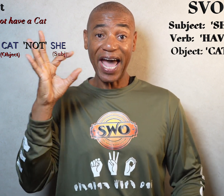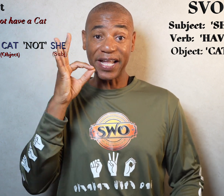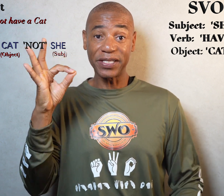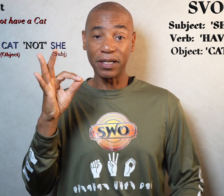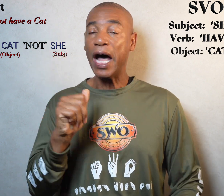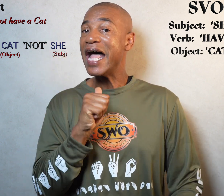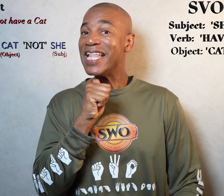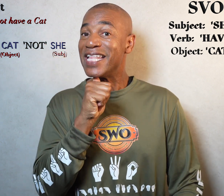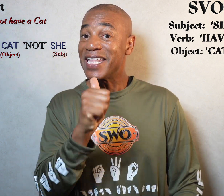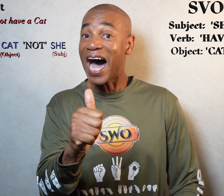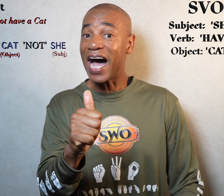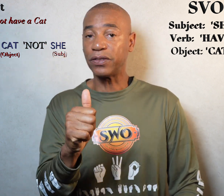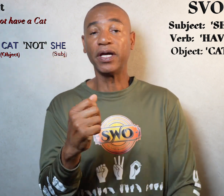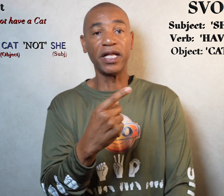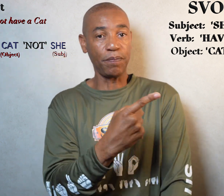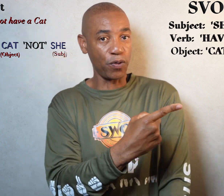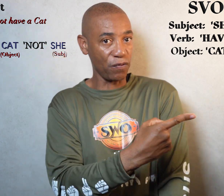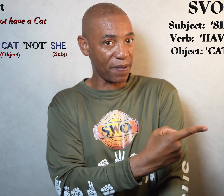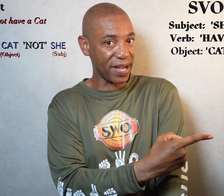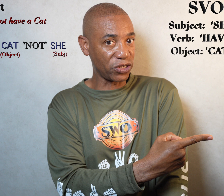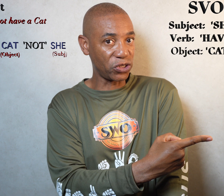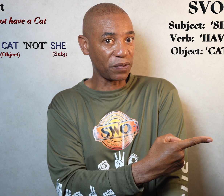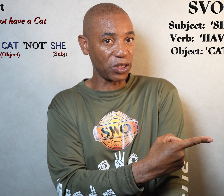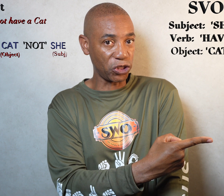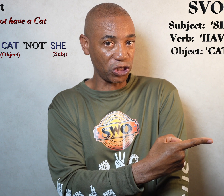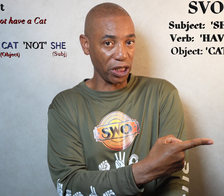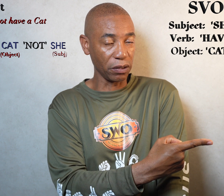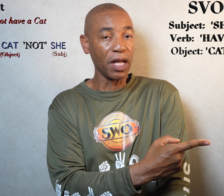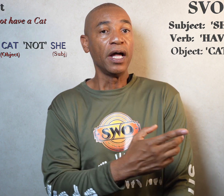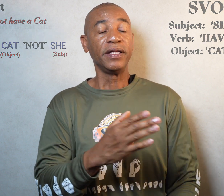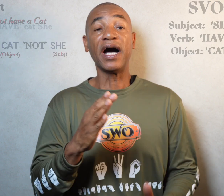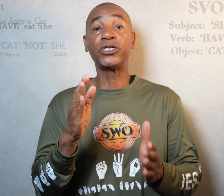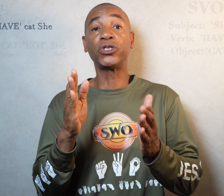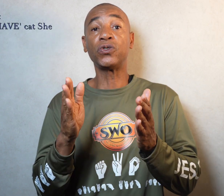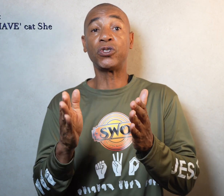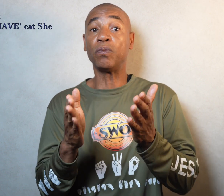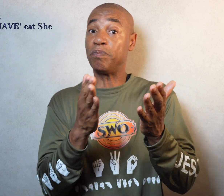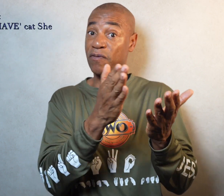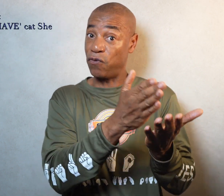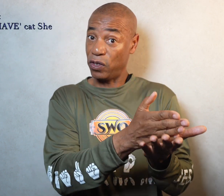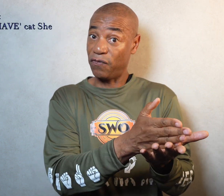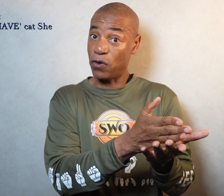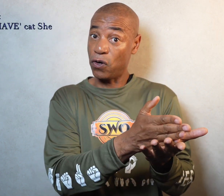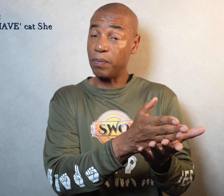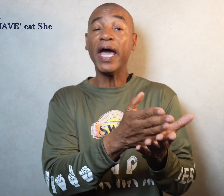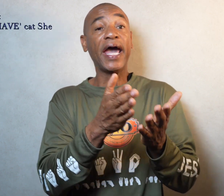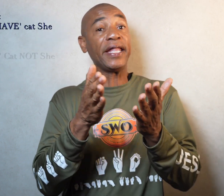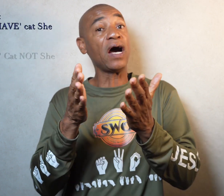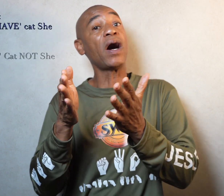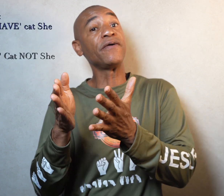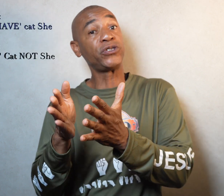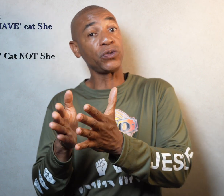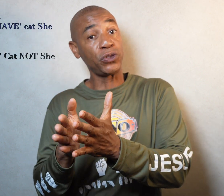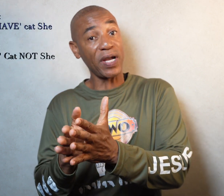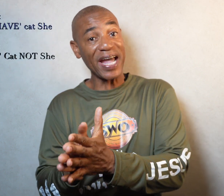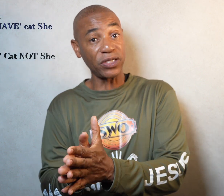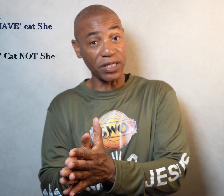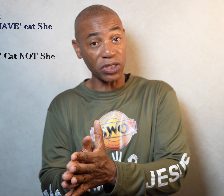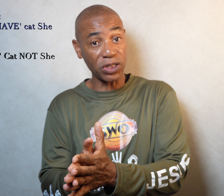cat, not, and I point right back to the subject, she. Now I showed you before the verb, and now I've showed you at the end of the